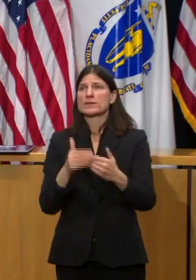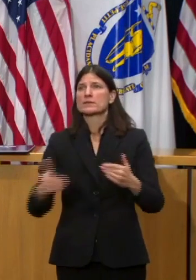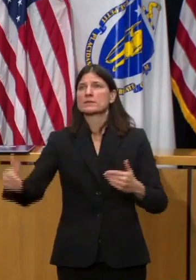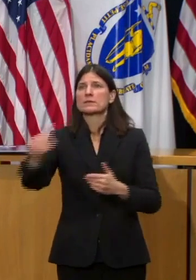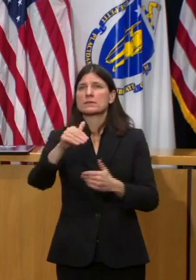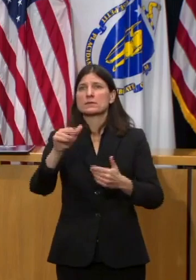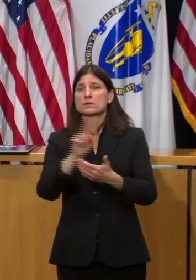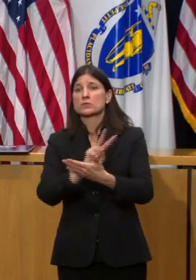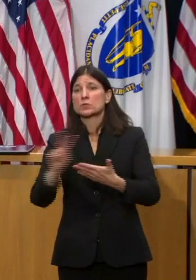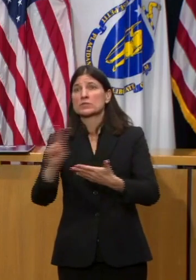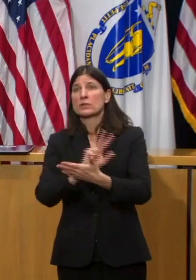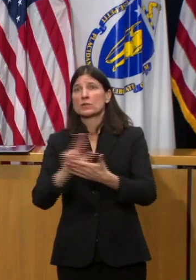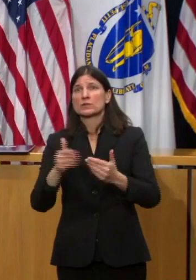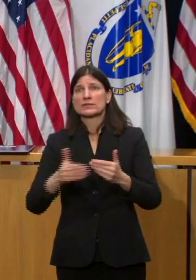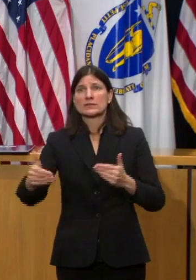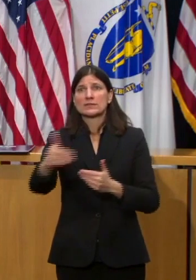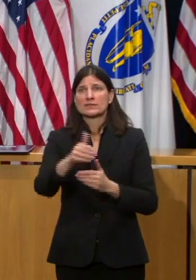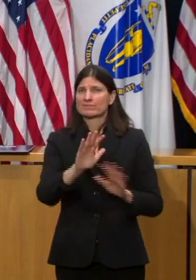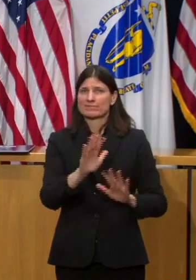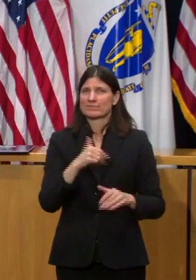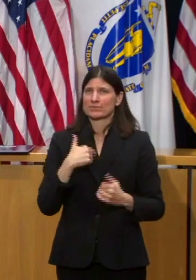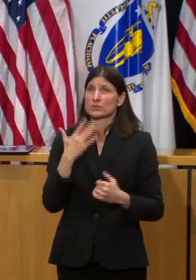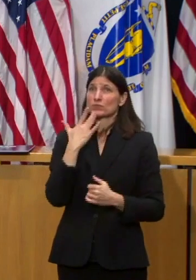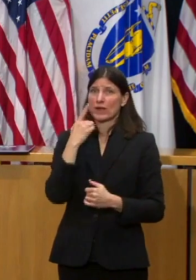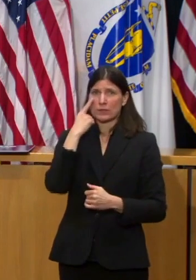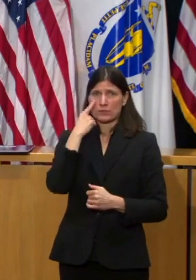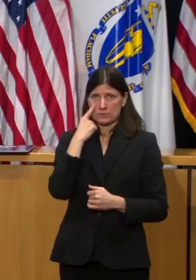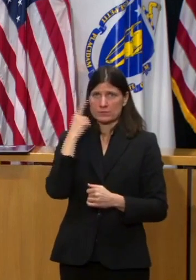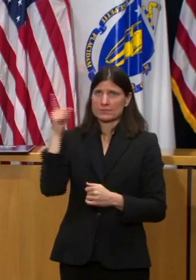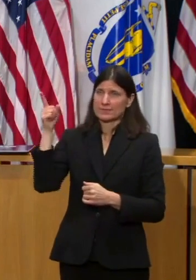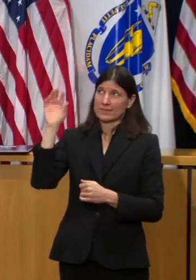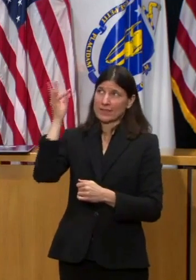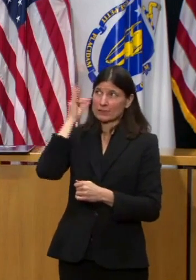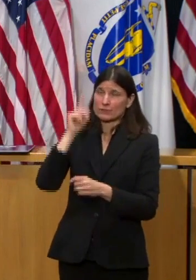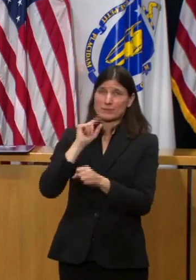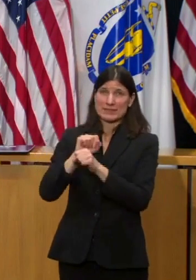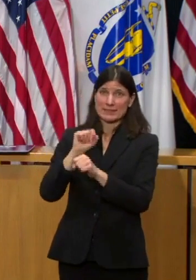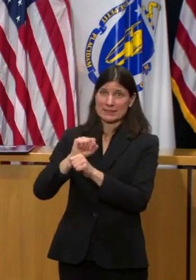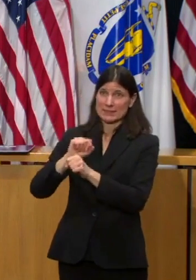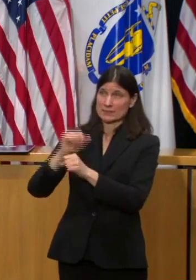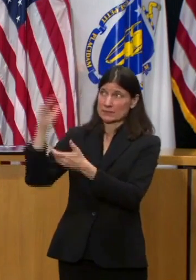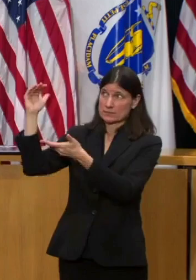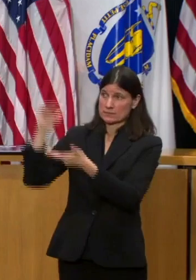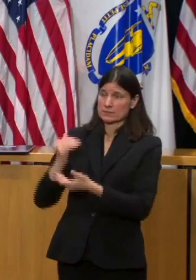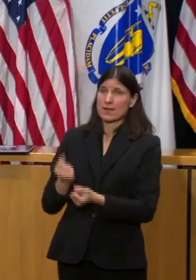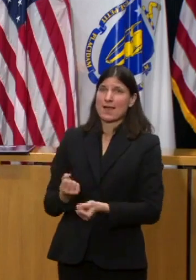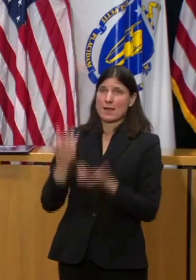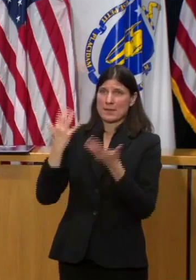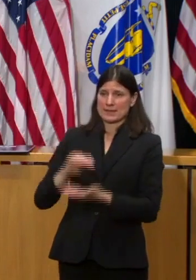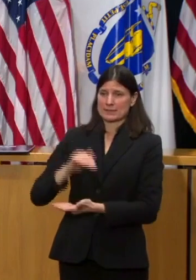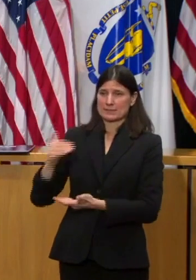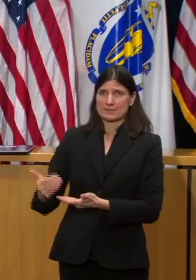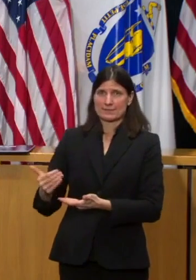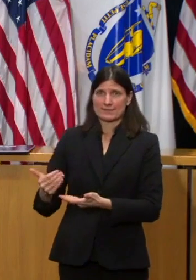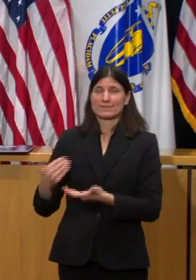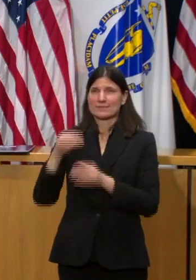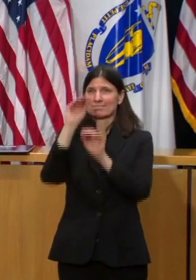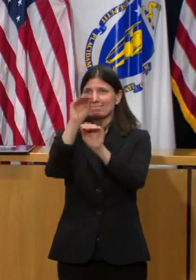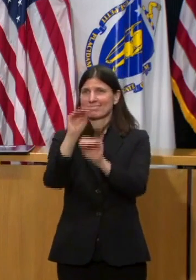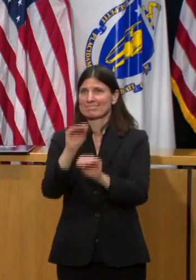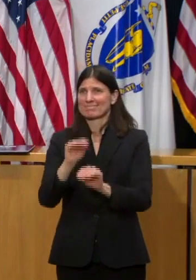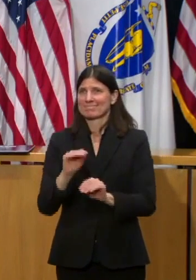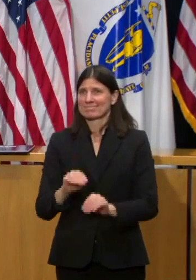all right? The second is if you had visibility on how much you were going to get, you